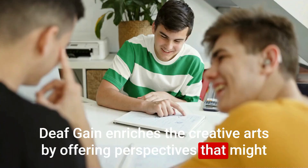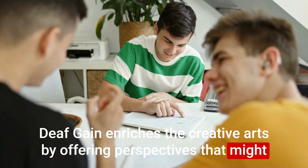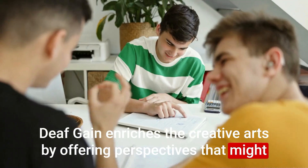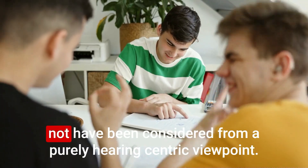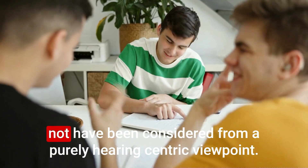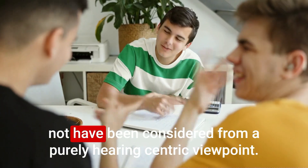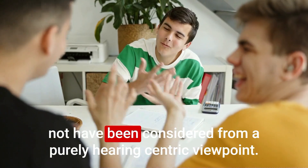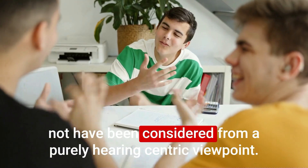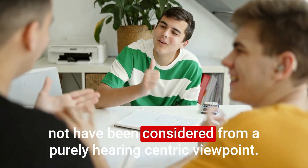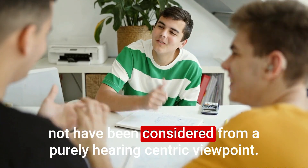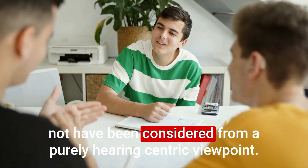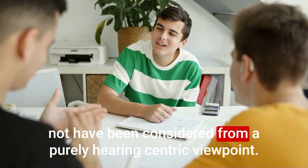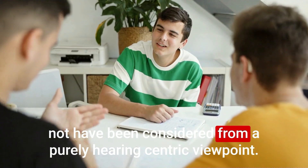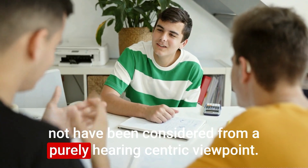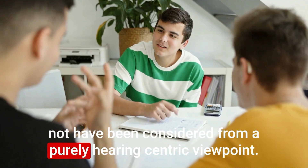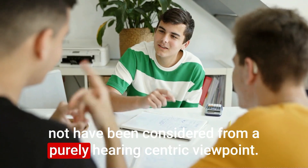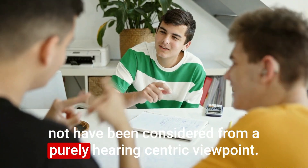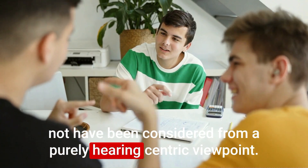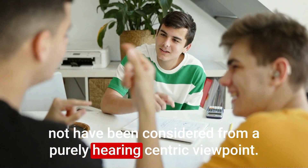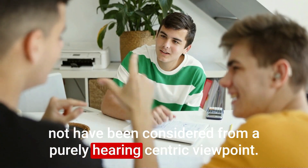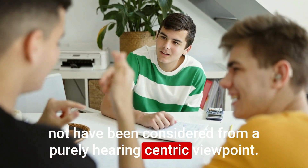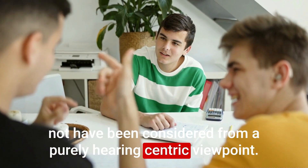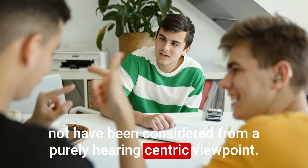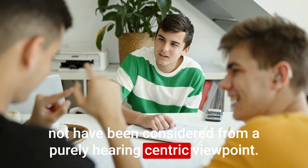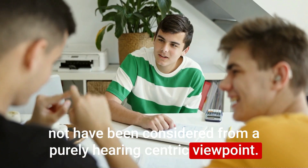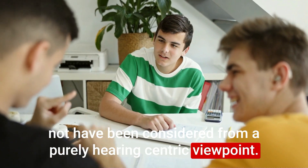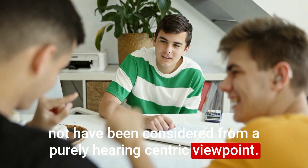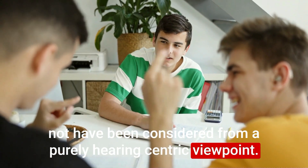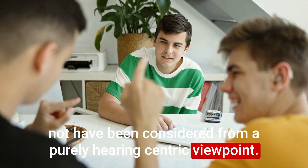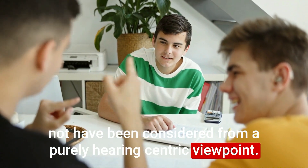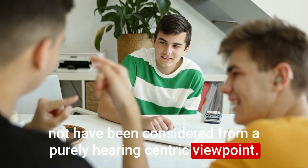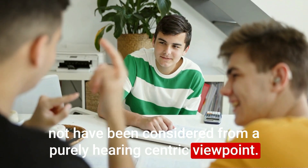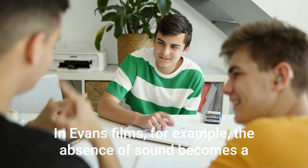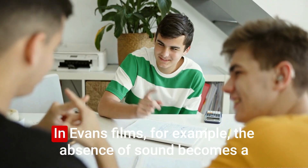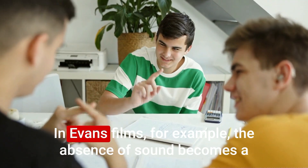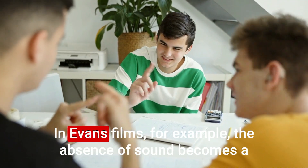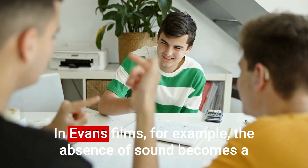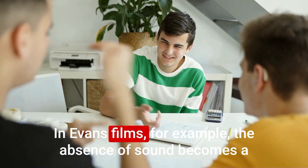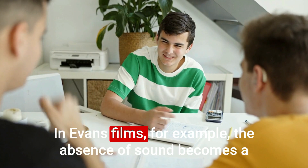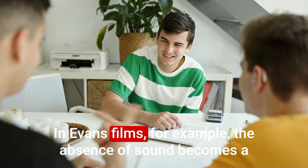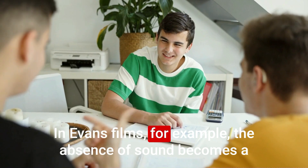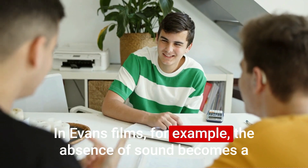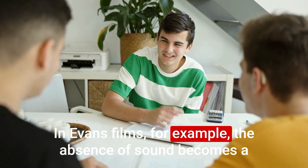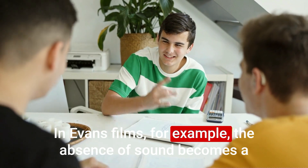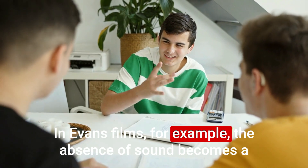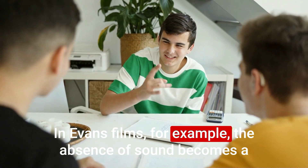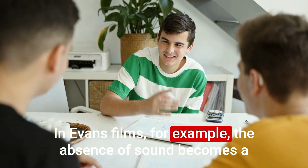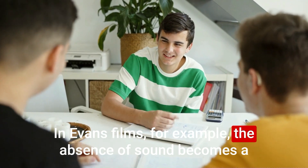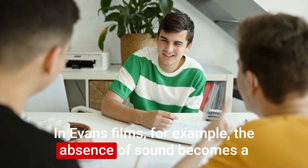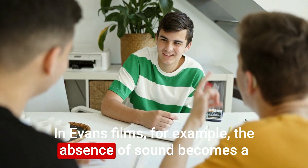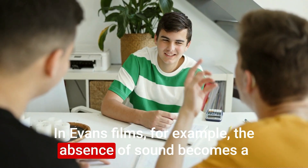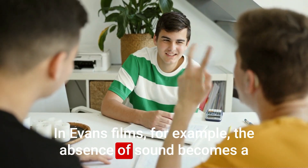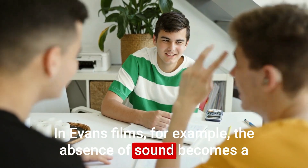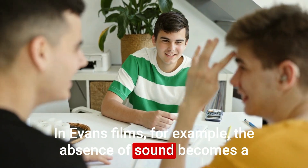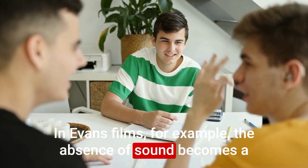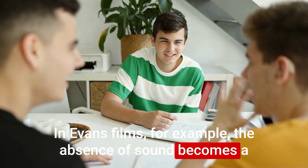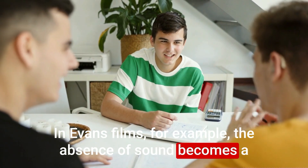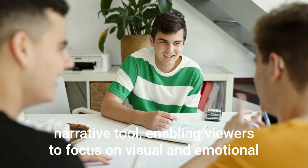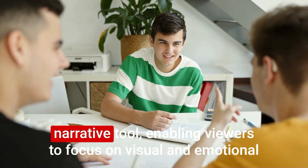might not have been considered from a purely hearing-centric viewpoint. In Evans' films, for example, the absence of sound becomes a